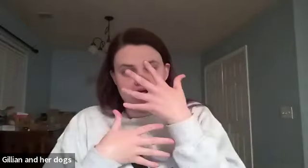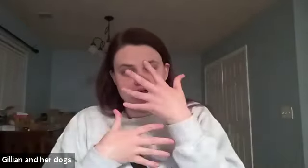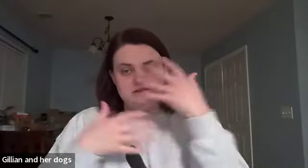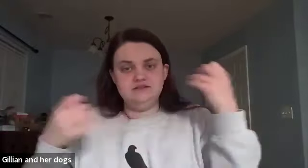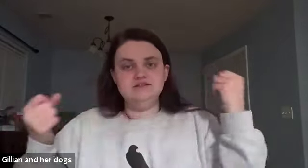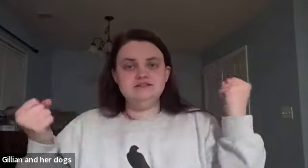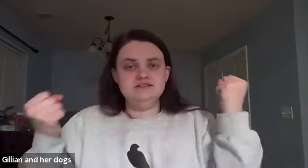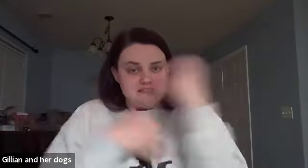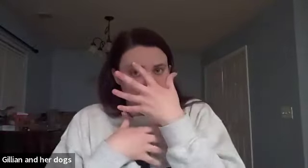scared.